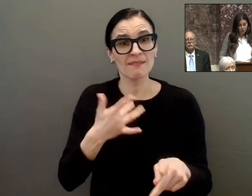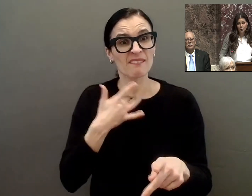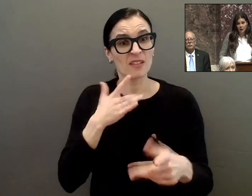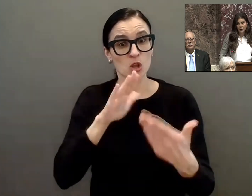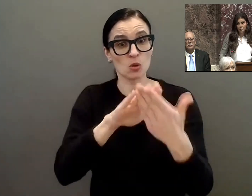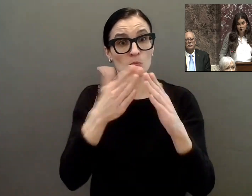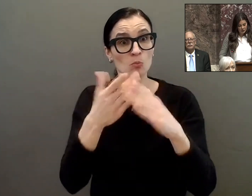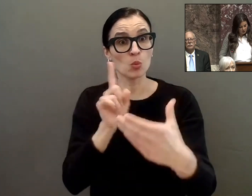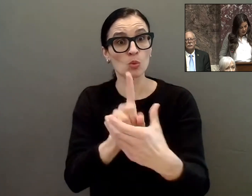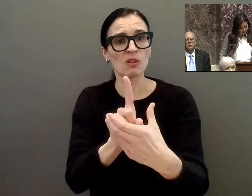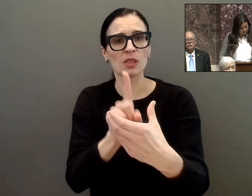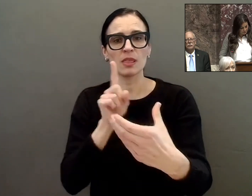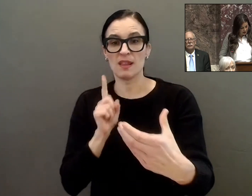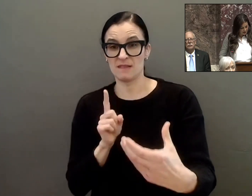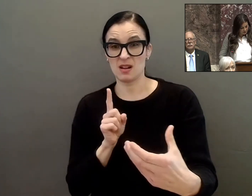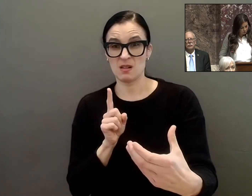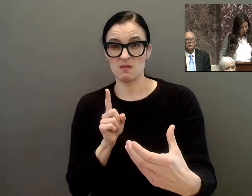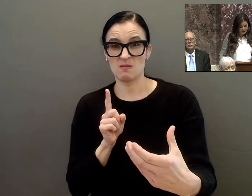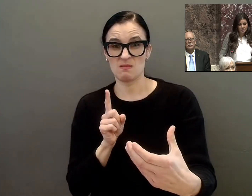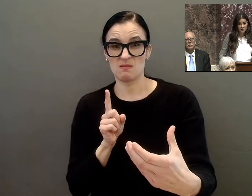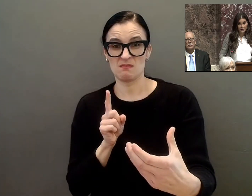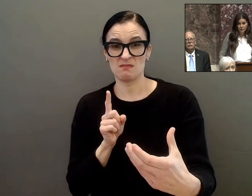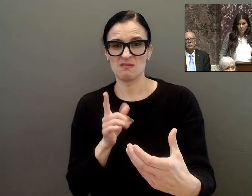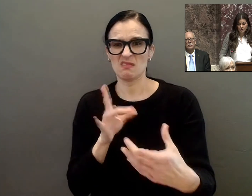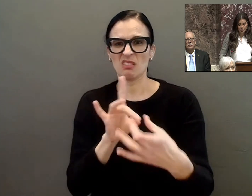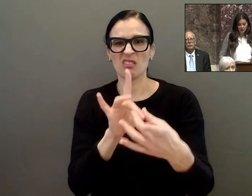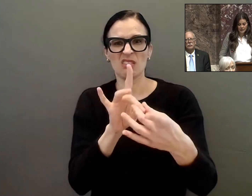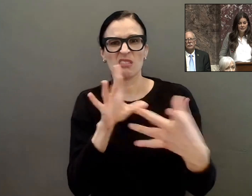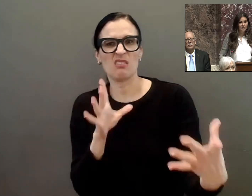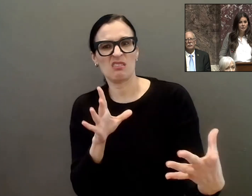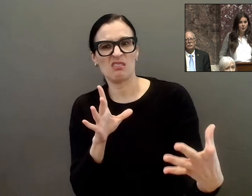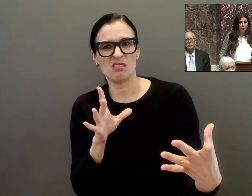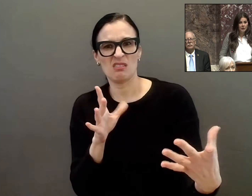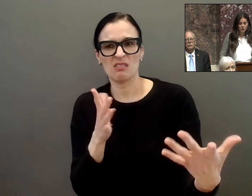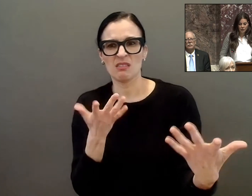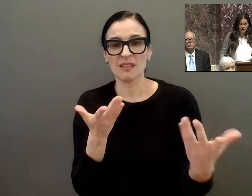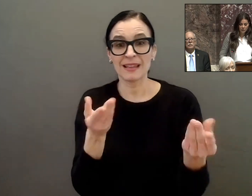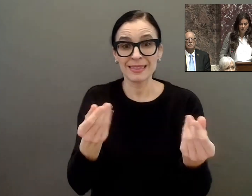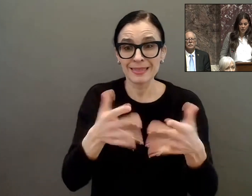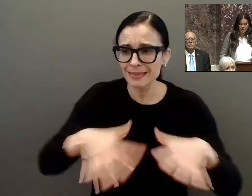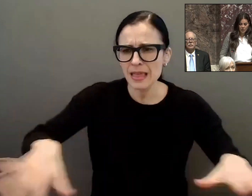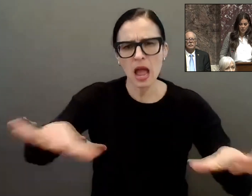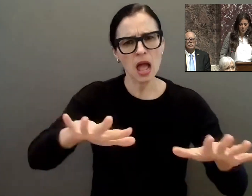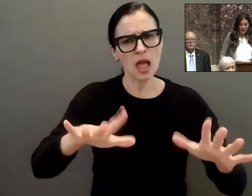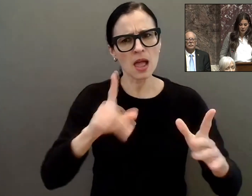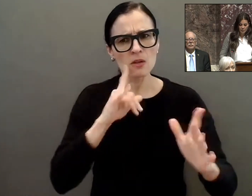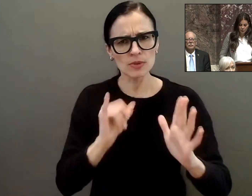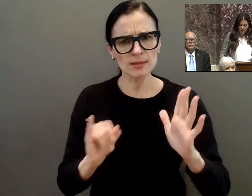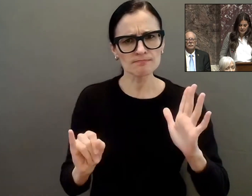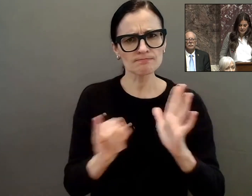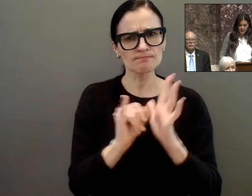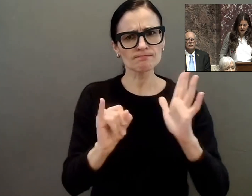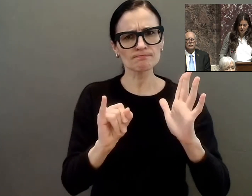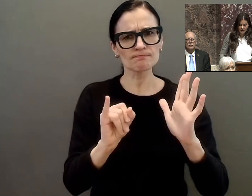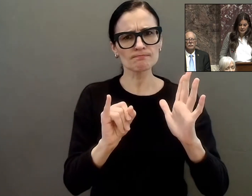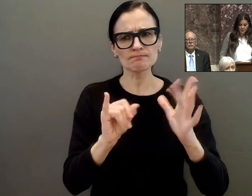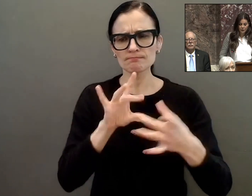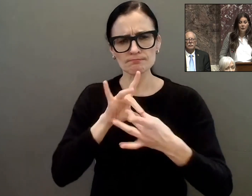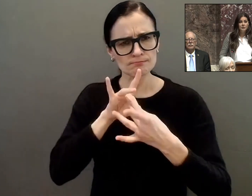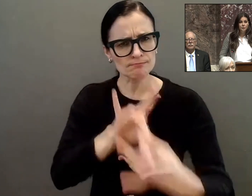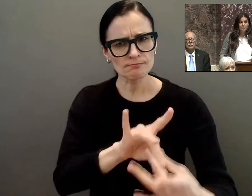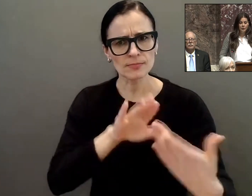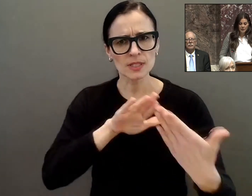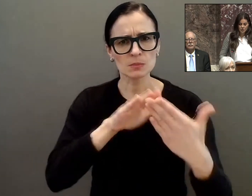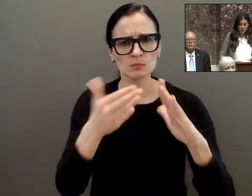is community. Land is past, present, and future, and self-determination. Economic reconciliation is